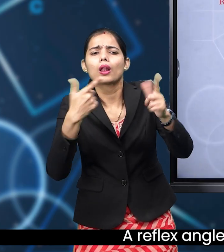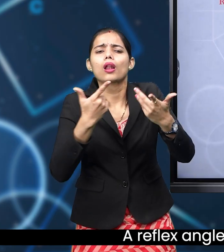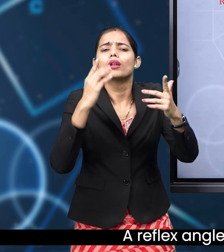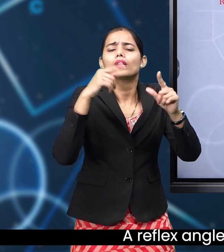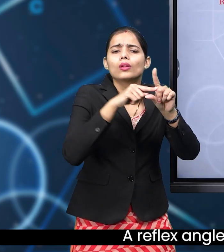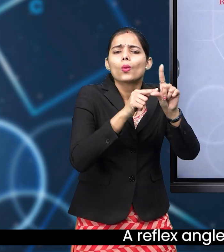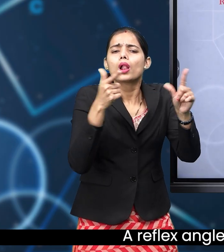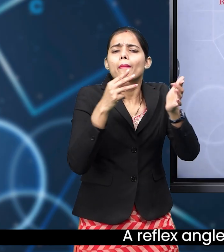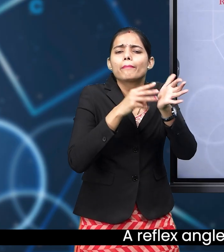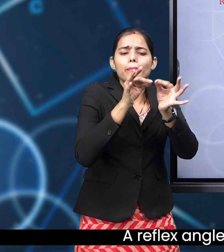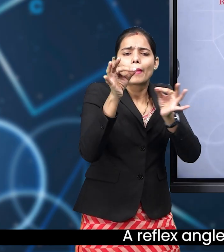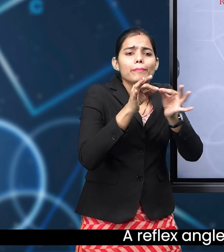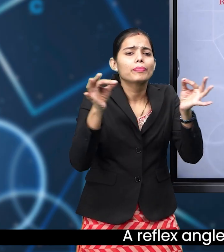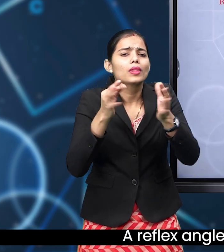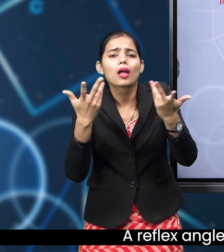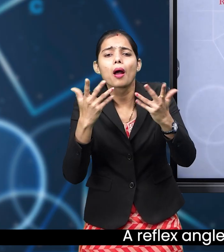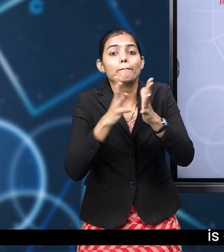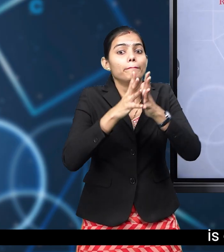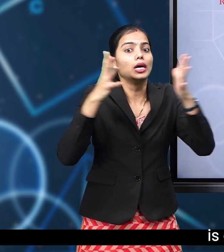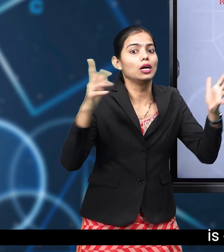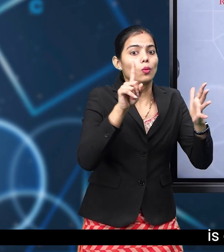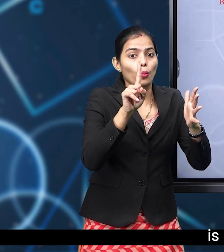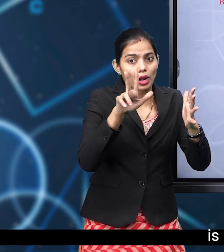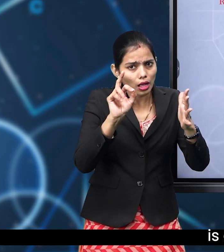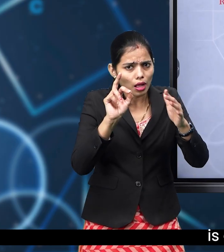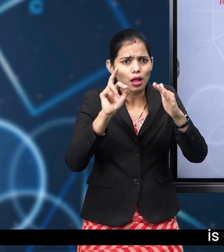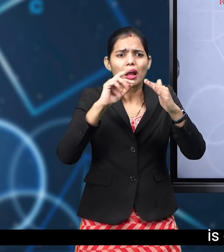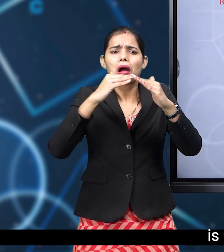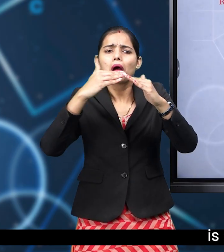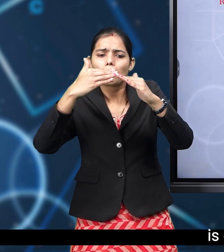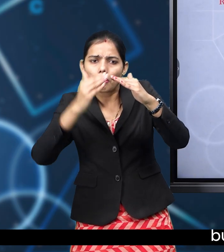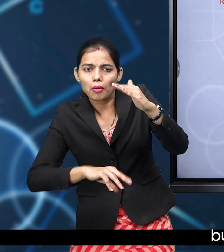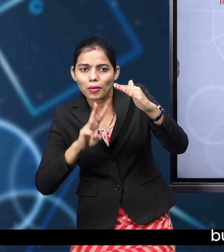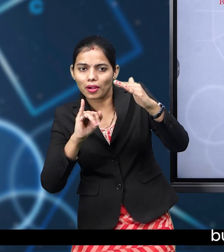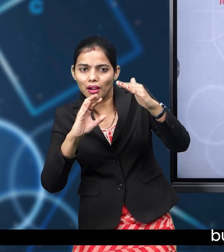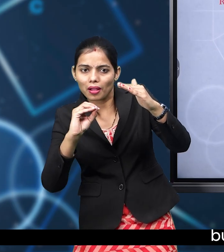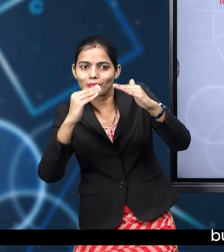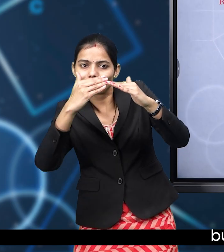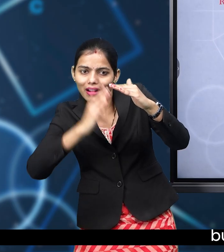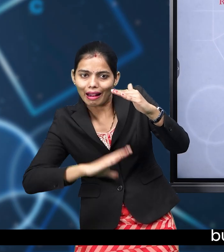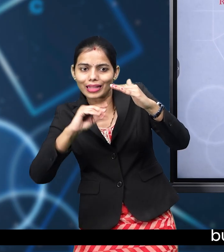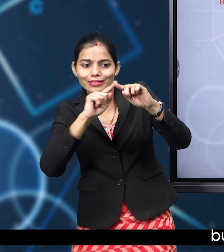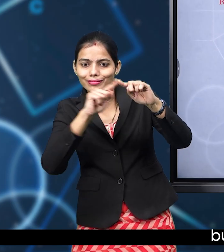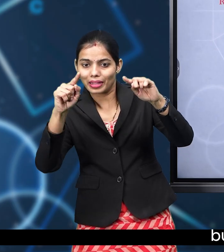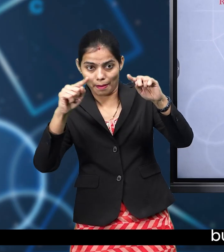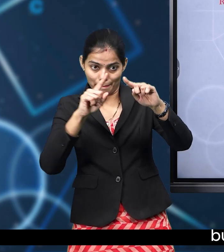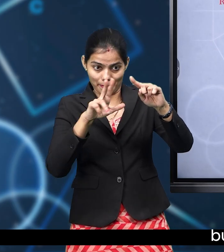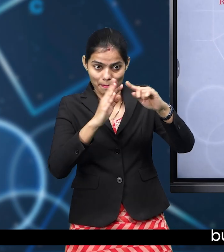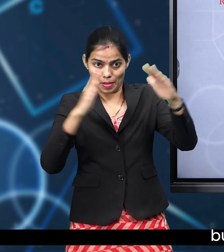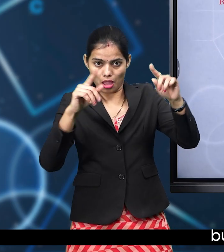A reflex angle is an angle whose measure is greater than 180 degree but less than 360